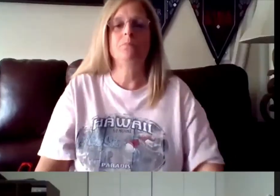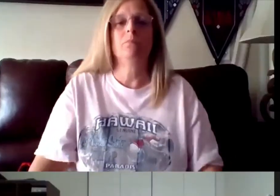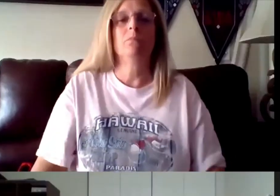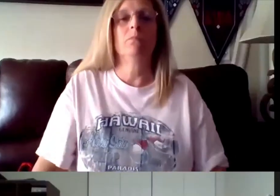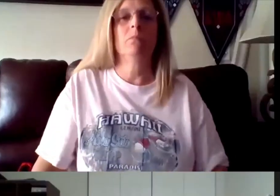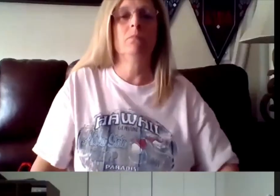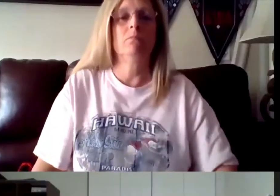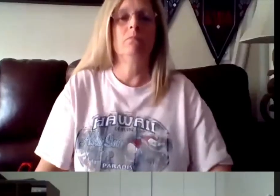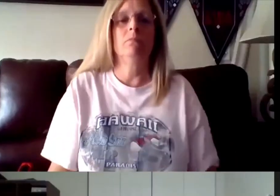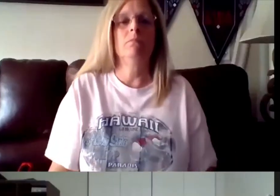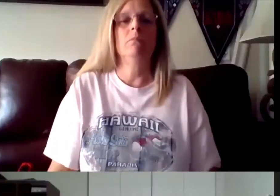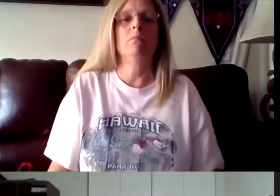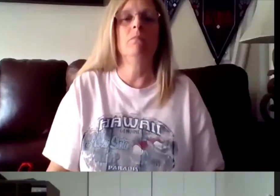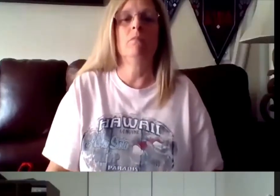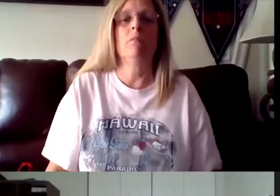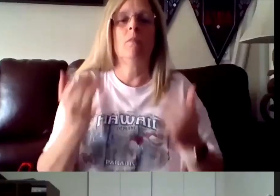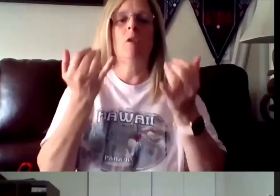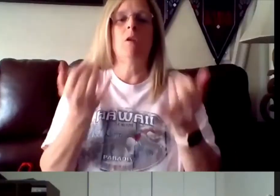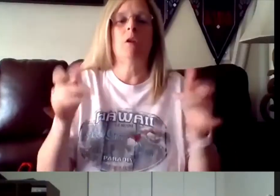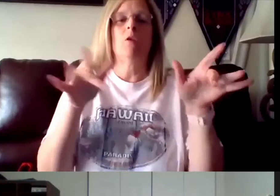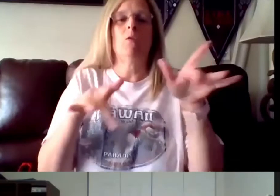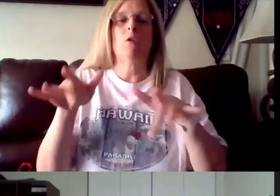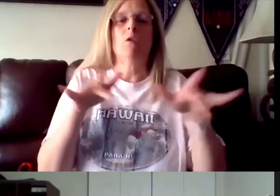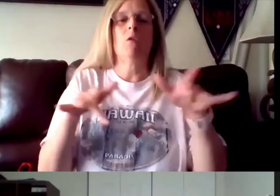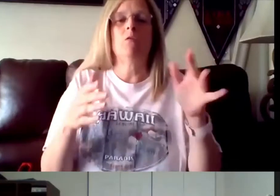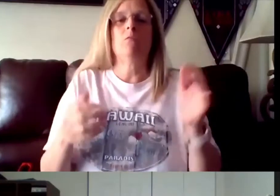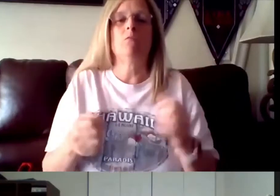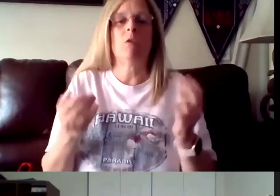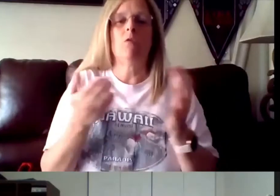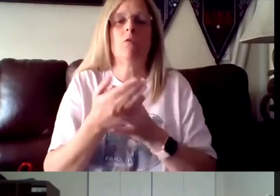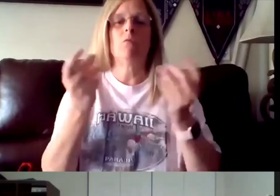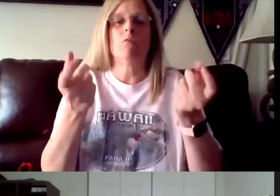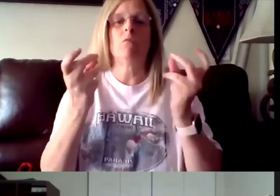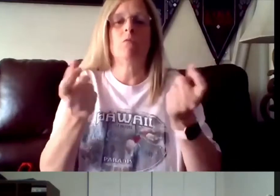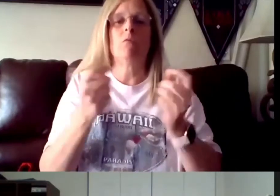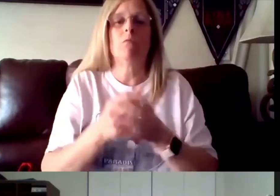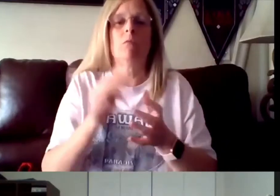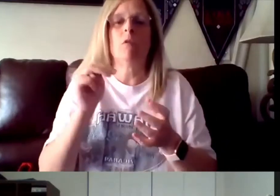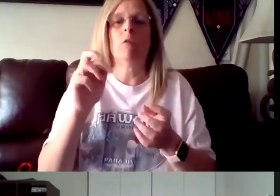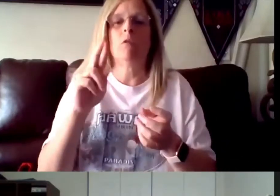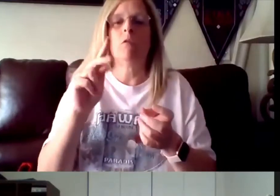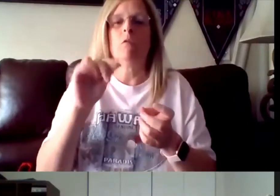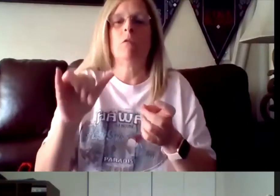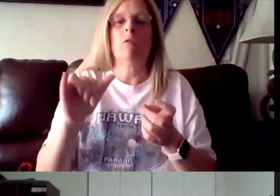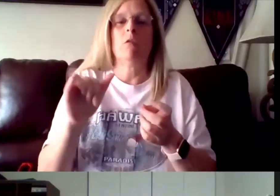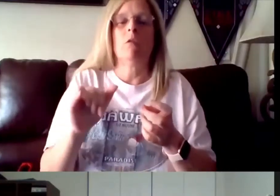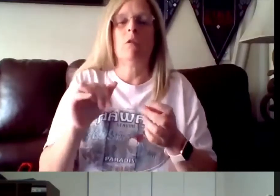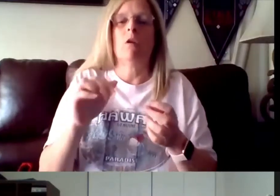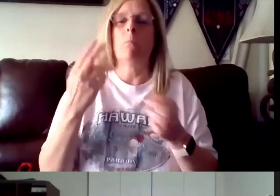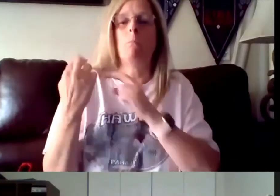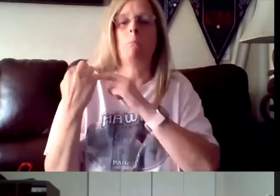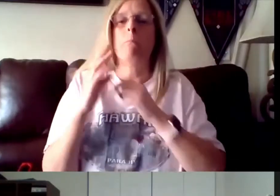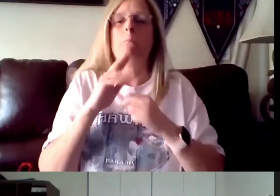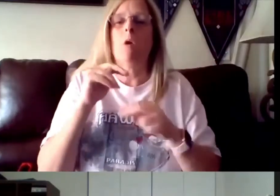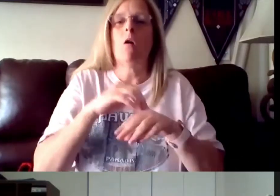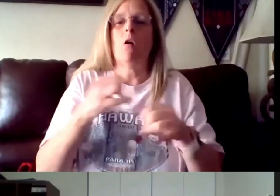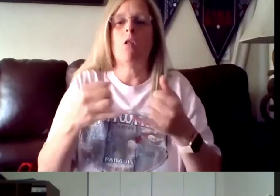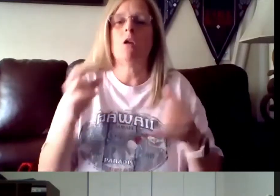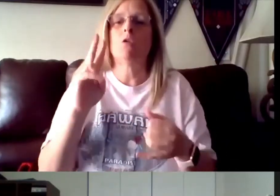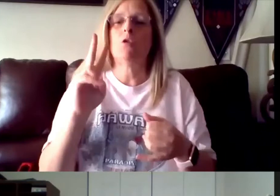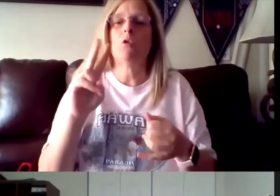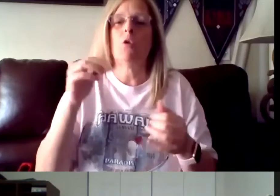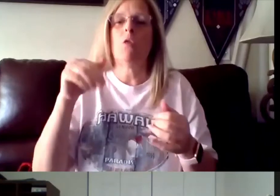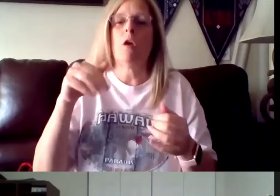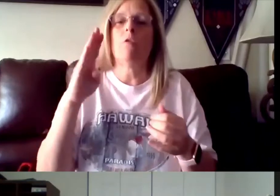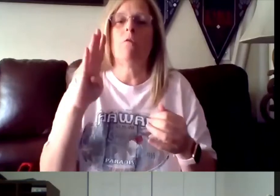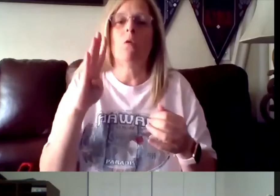Okay, I am now recording. I'm going to go through this real quick. My name is Marty DeGarmo. I've been online since 2004, and it